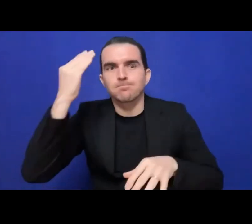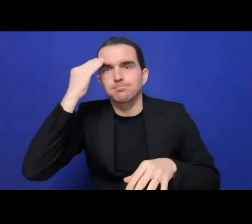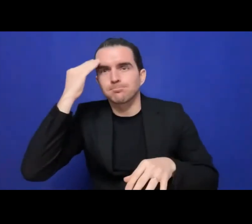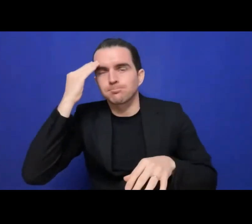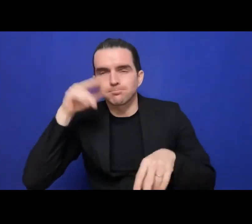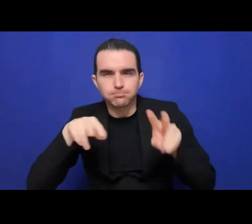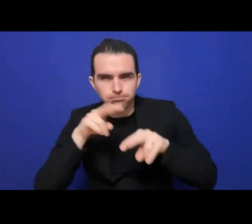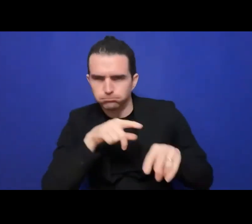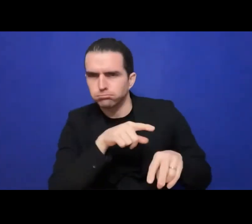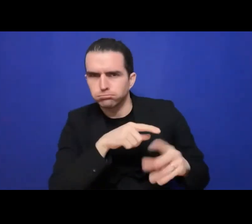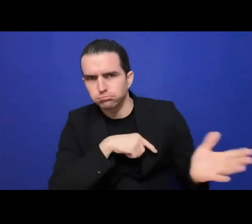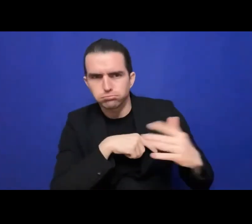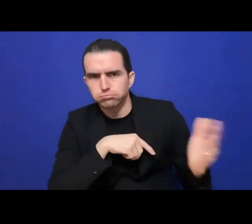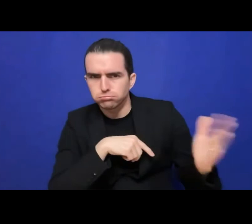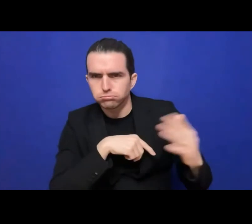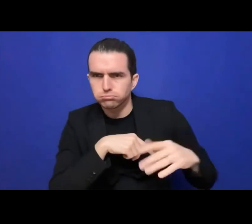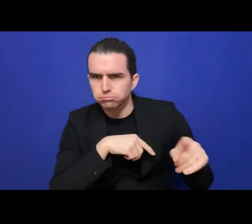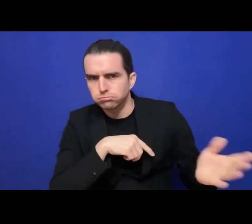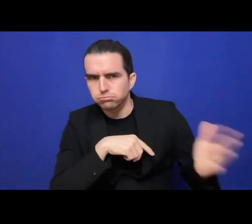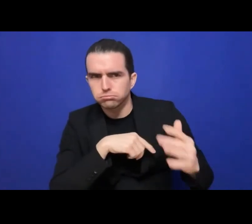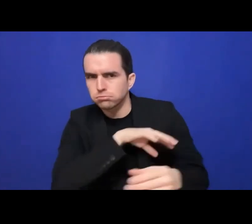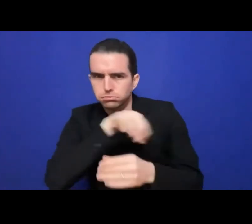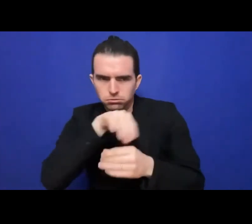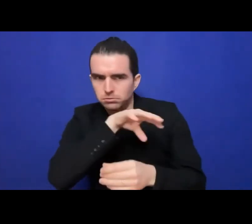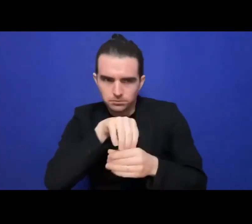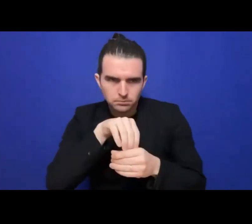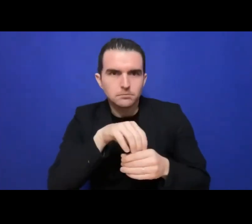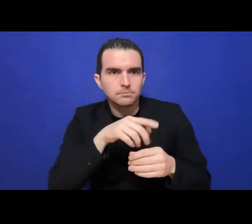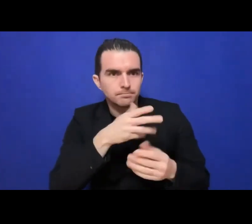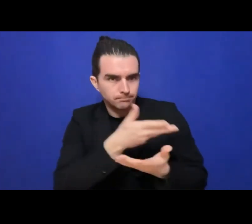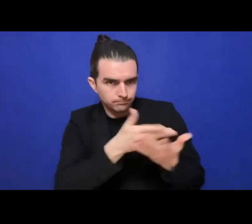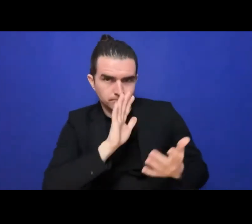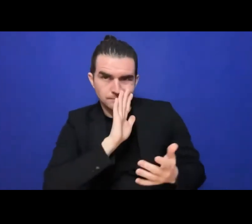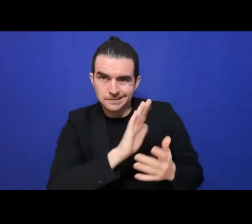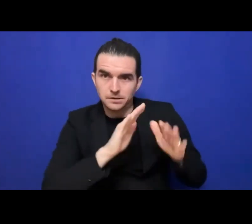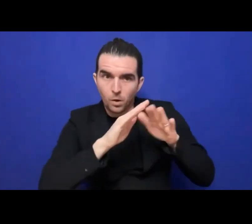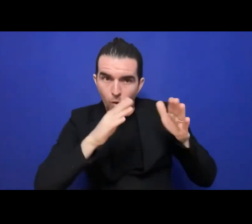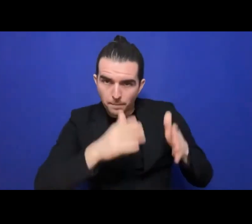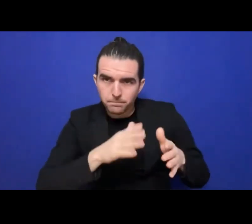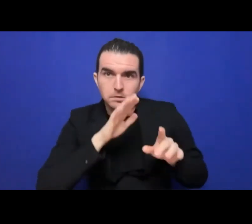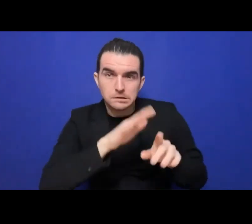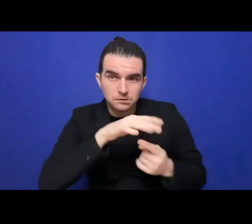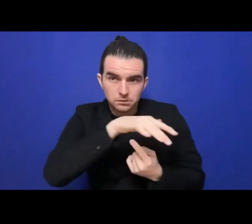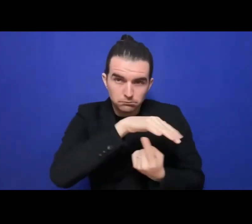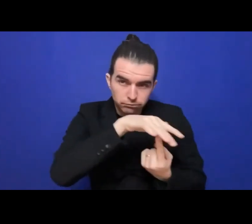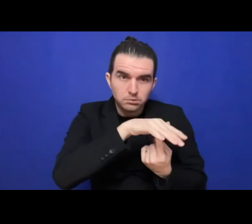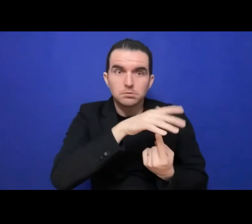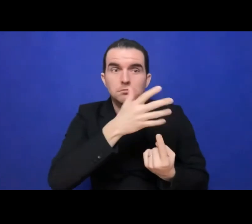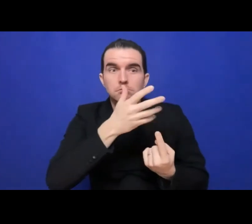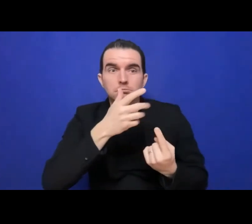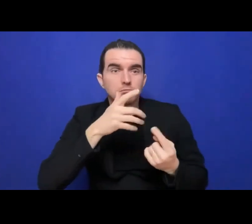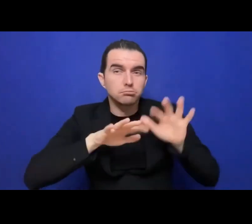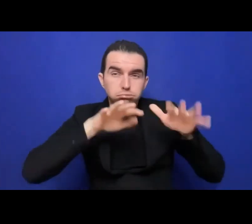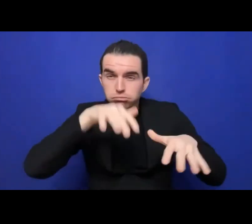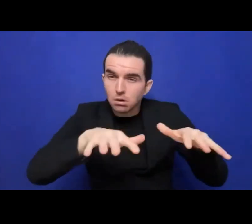the integration with other non-health services that most of the civil society organizations here in Egypt